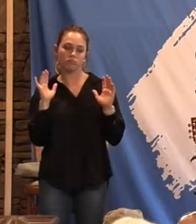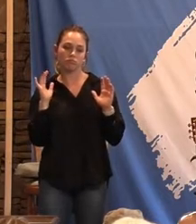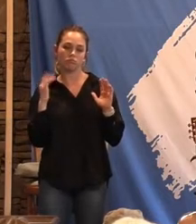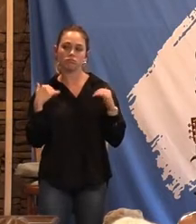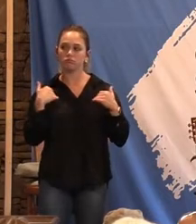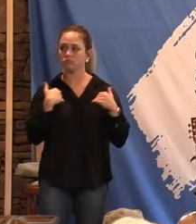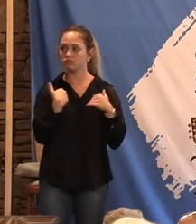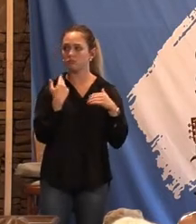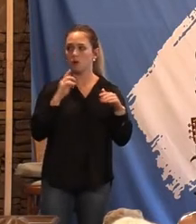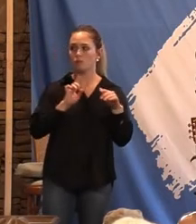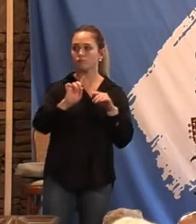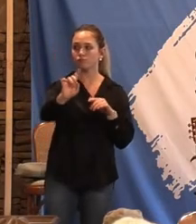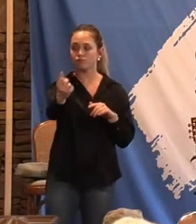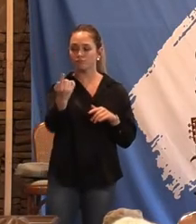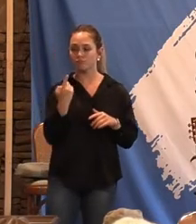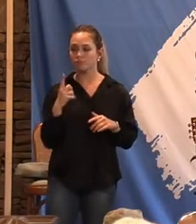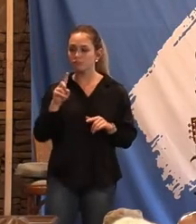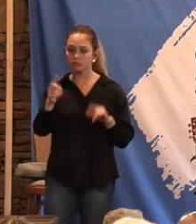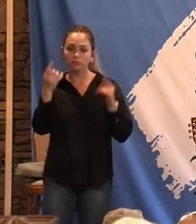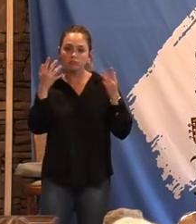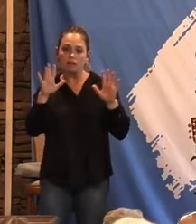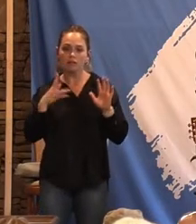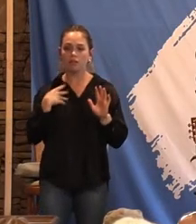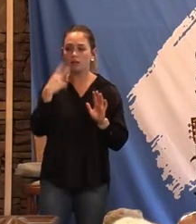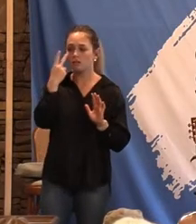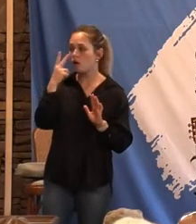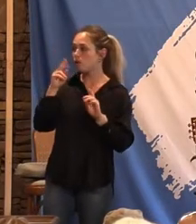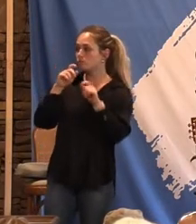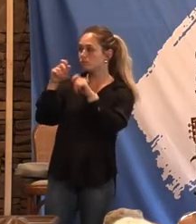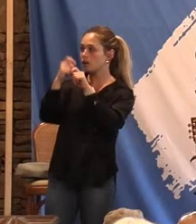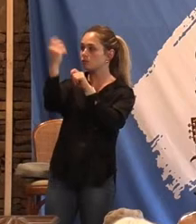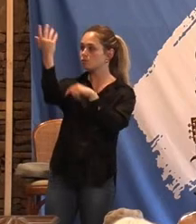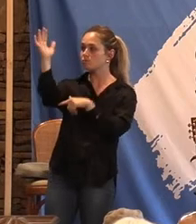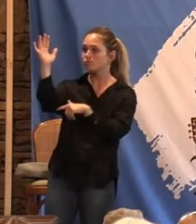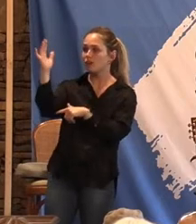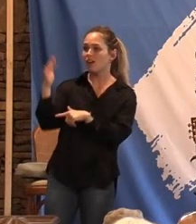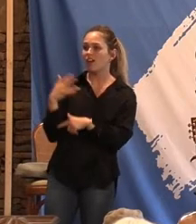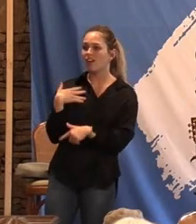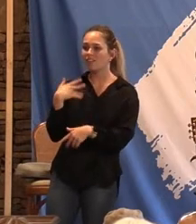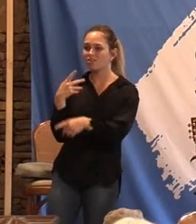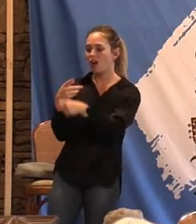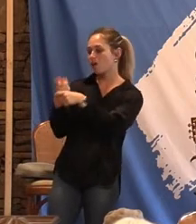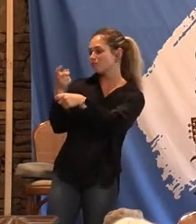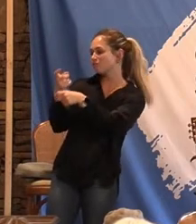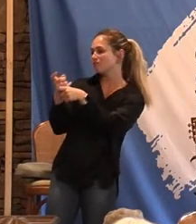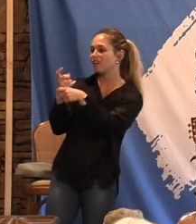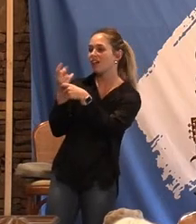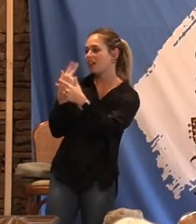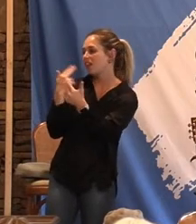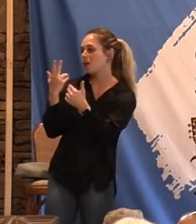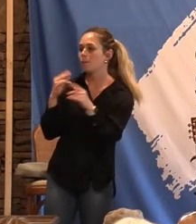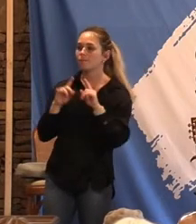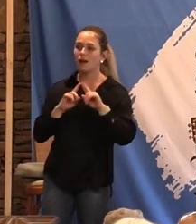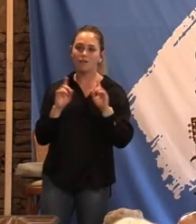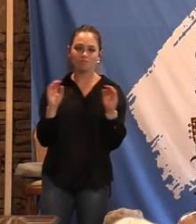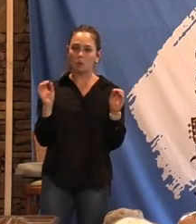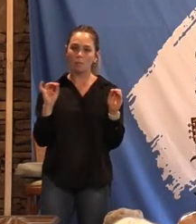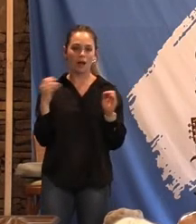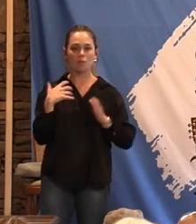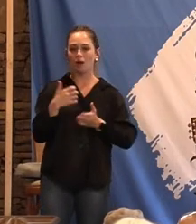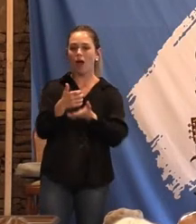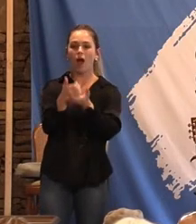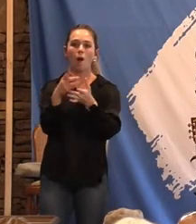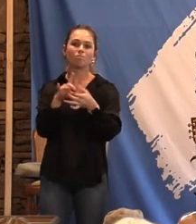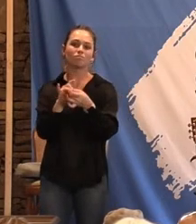passed by, and they had seen Tiger tied to that tree, and they laughed at him, but nobody would help him get a